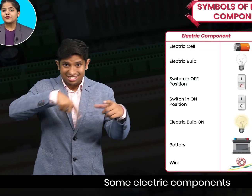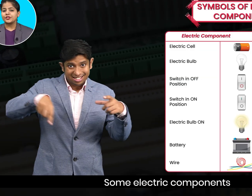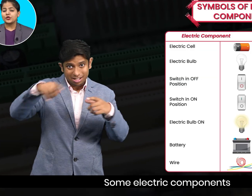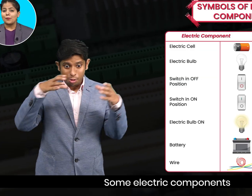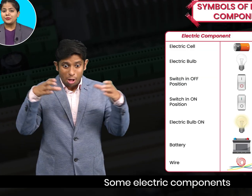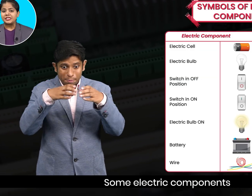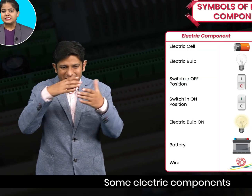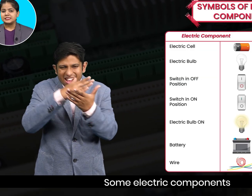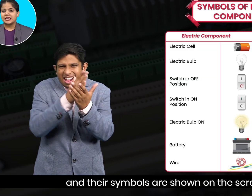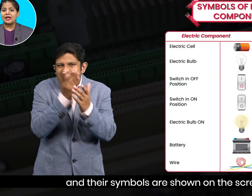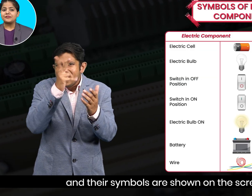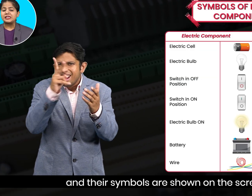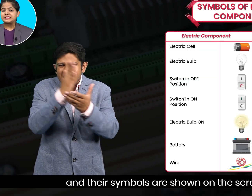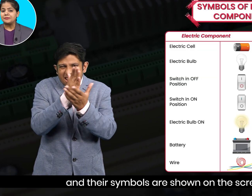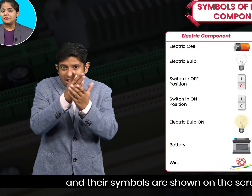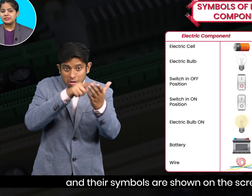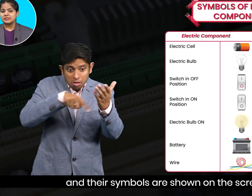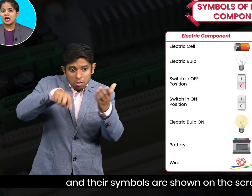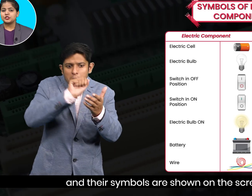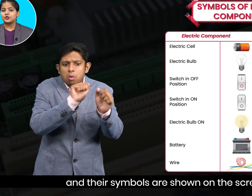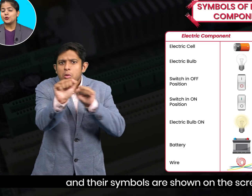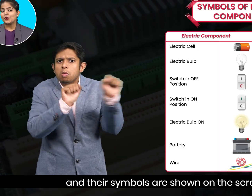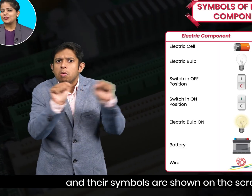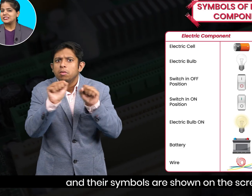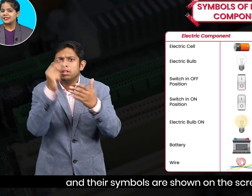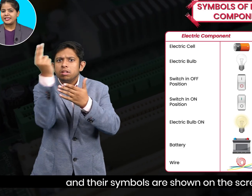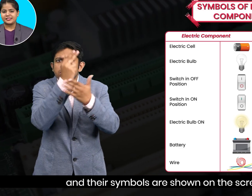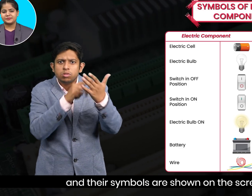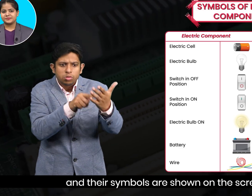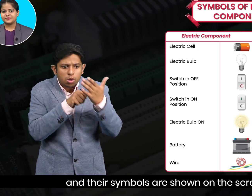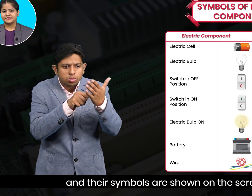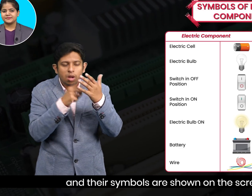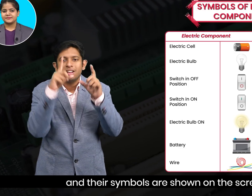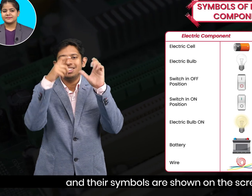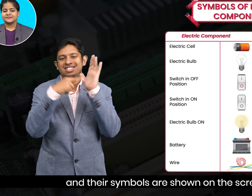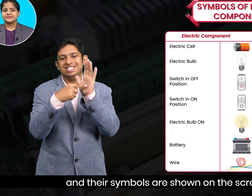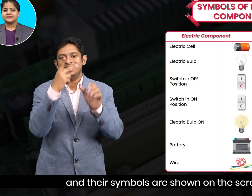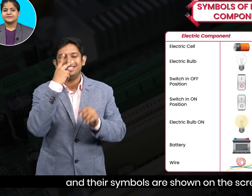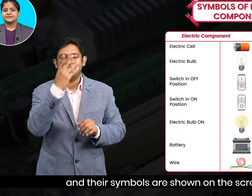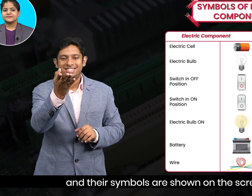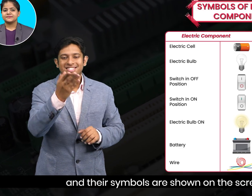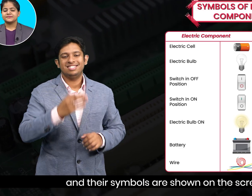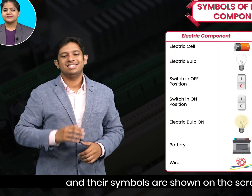Some electric components and their symbols are shown on the screen.